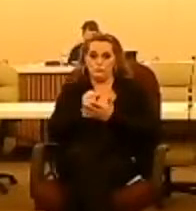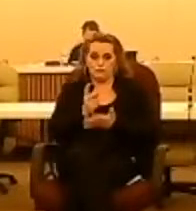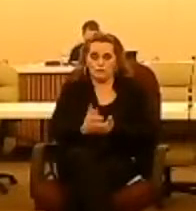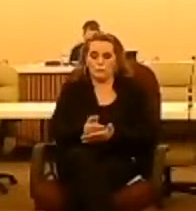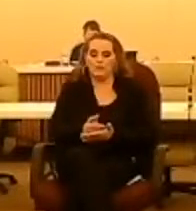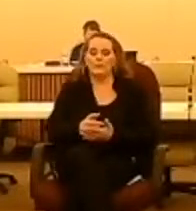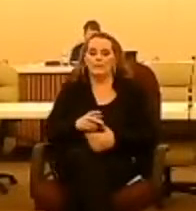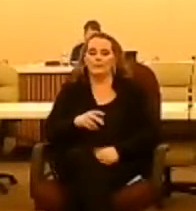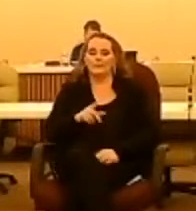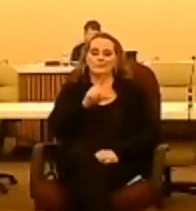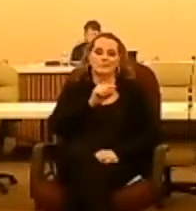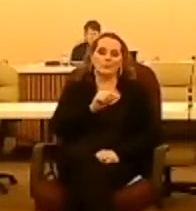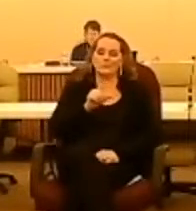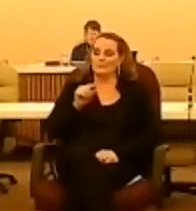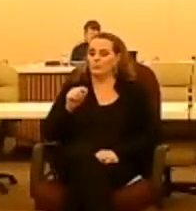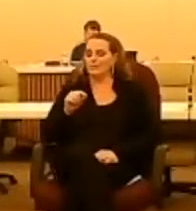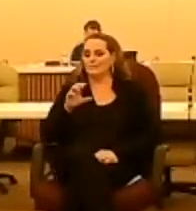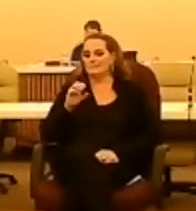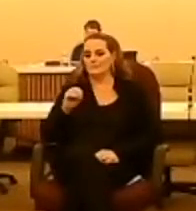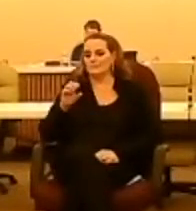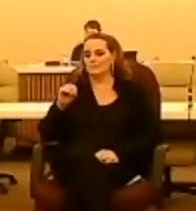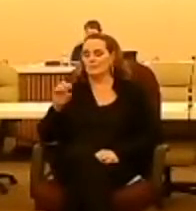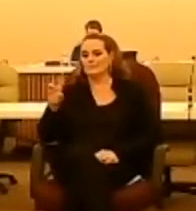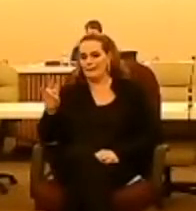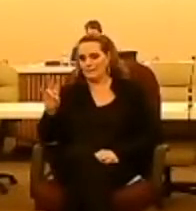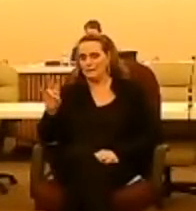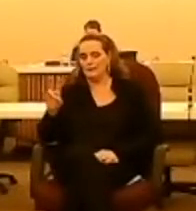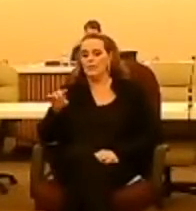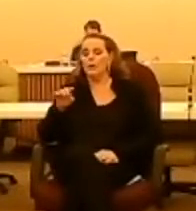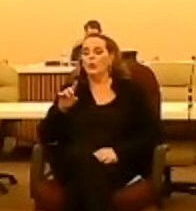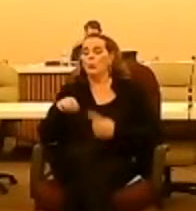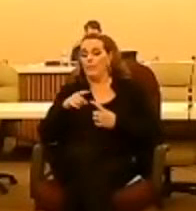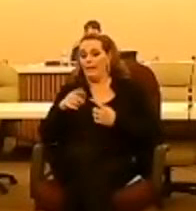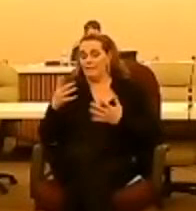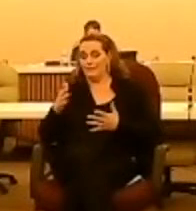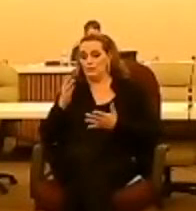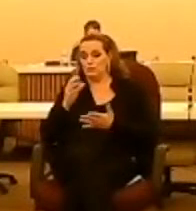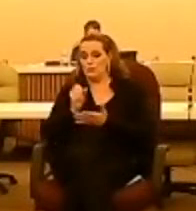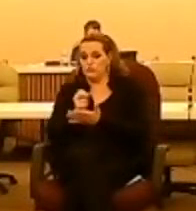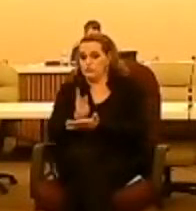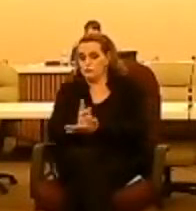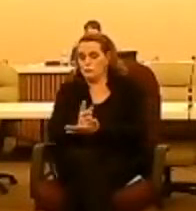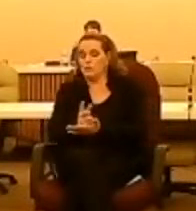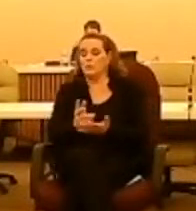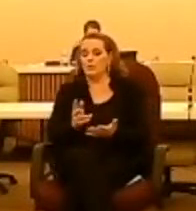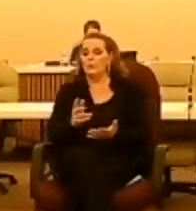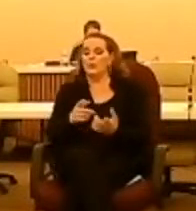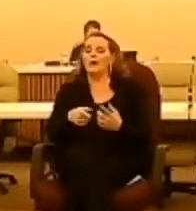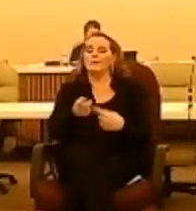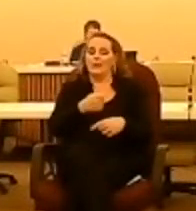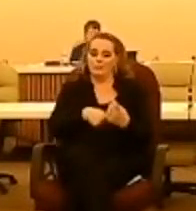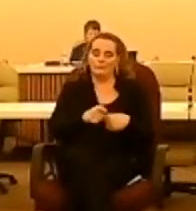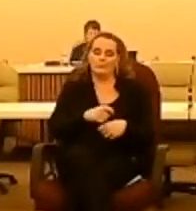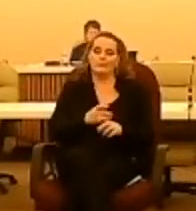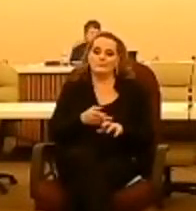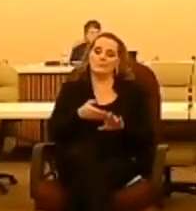that's 2020-007. Once that was approved, it replaced the previous special use permit,